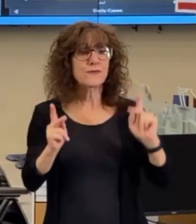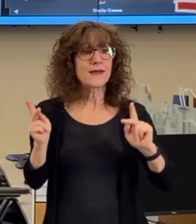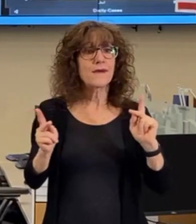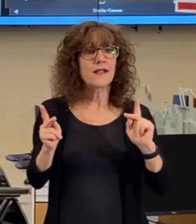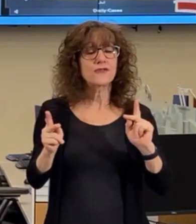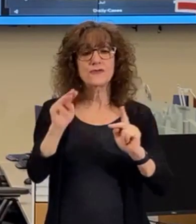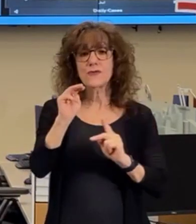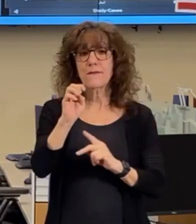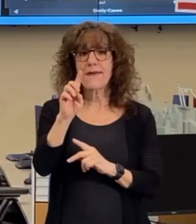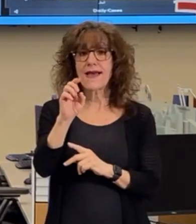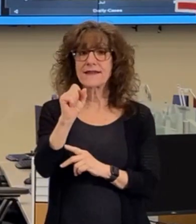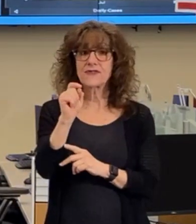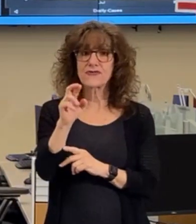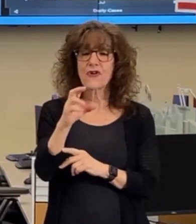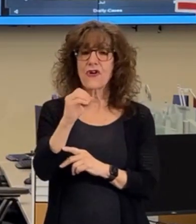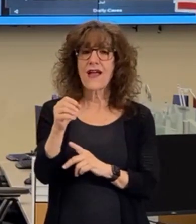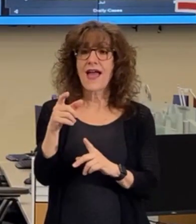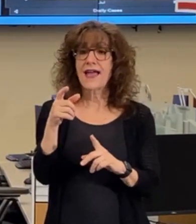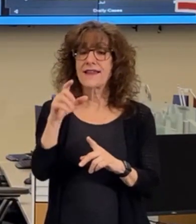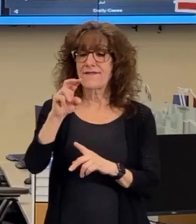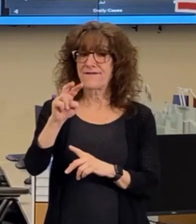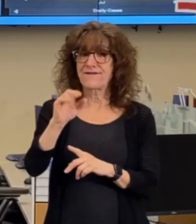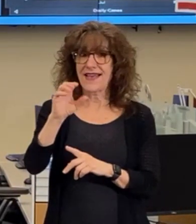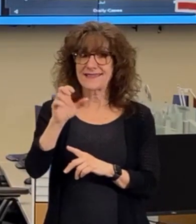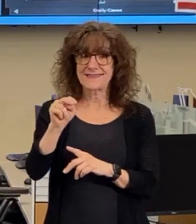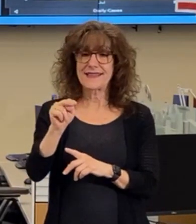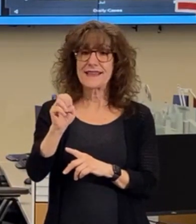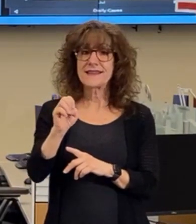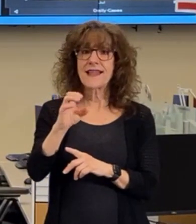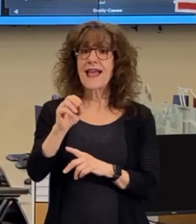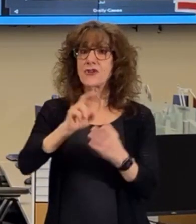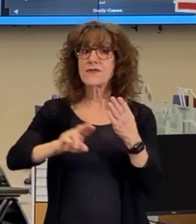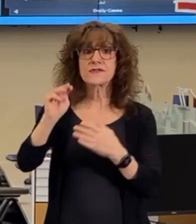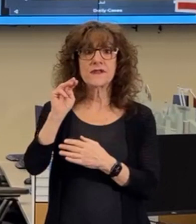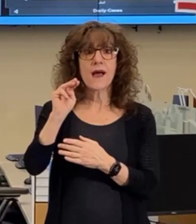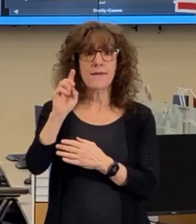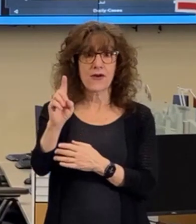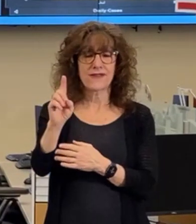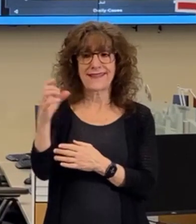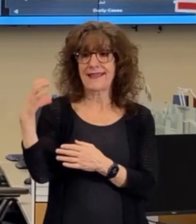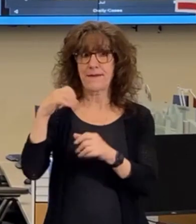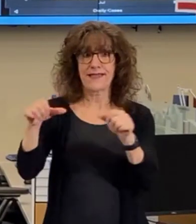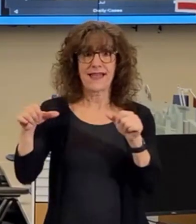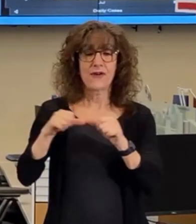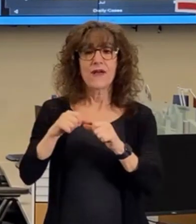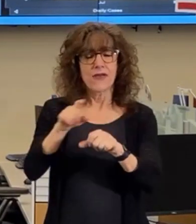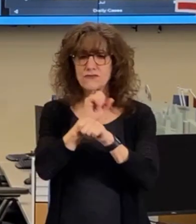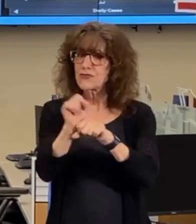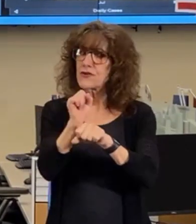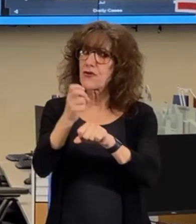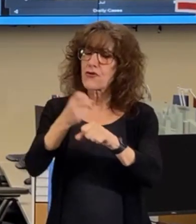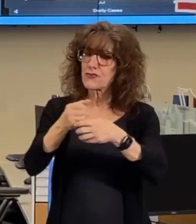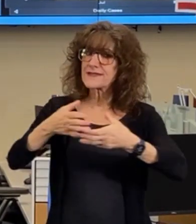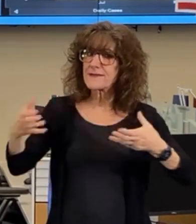to MedStar as well as vaccine in the University of Maryland Capital Region, who's also working diligently to expand their efforts, and I